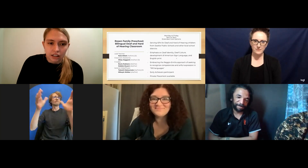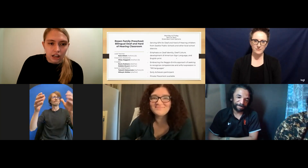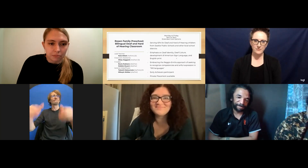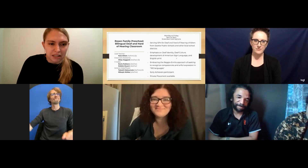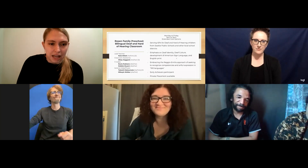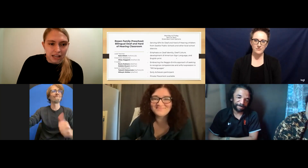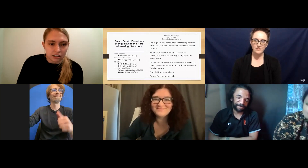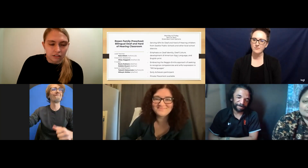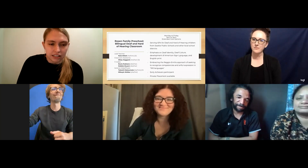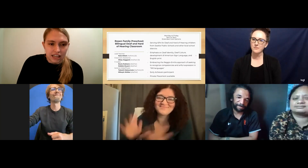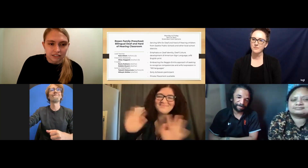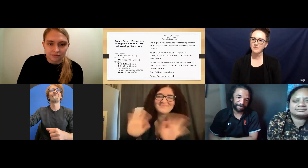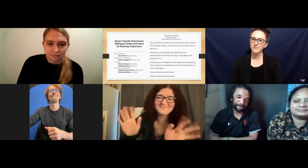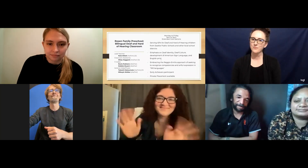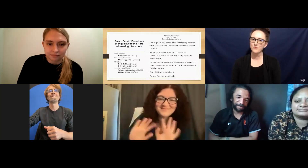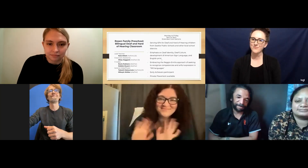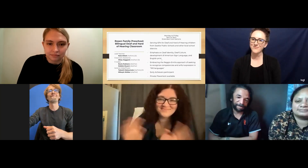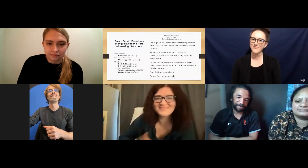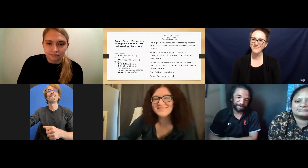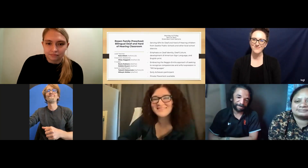Okay, I'm going to pass it off to Nate.